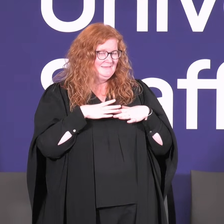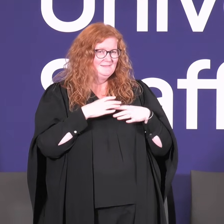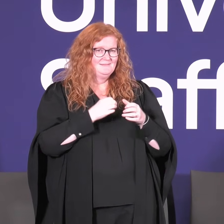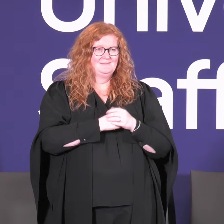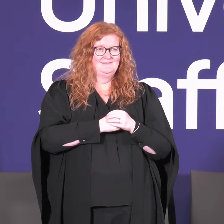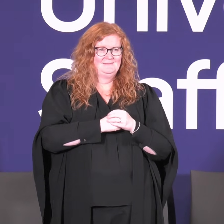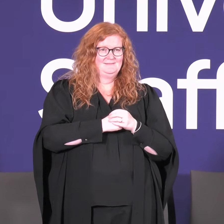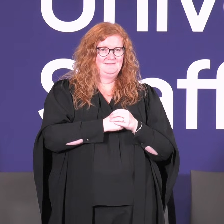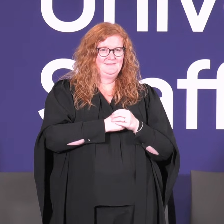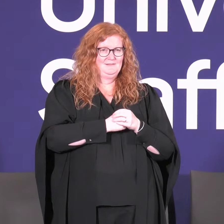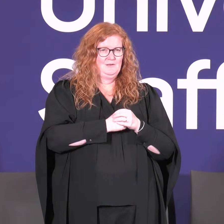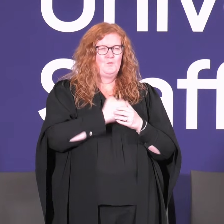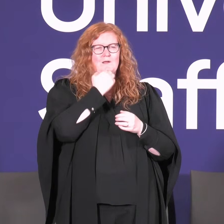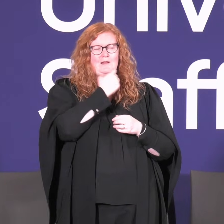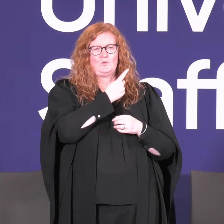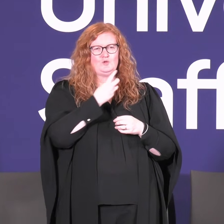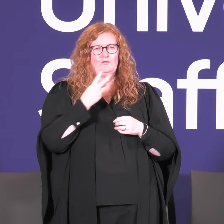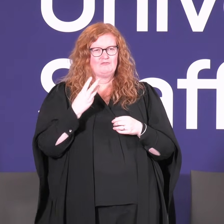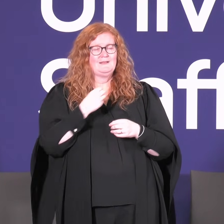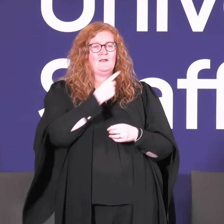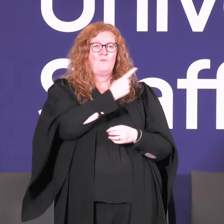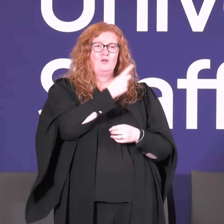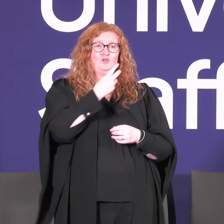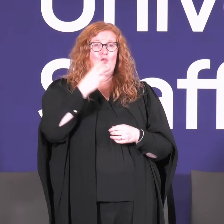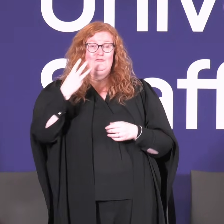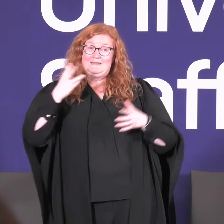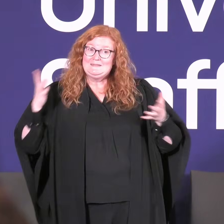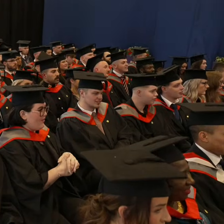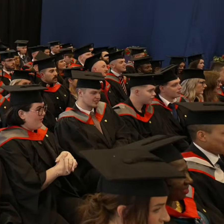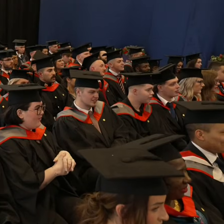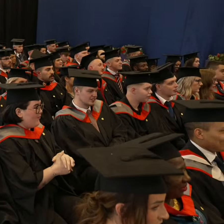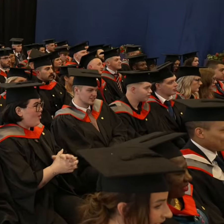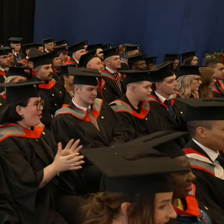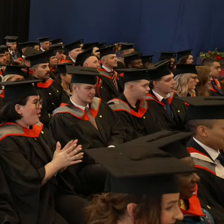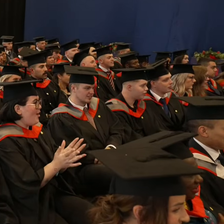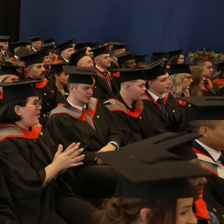3, let's have a little cheer. 1, 2, 3.